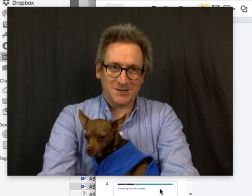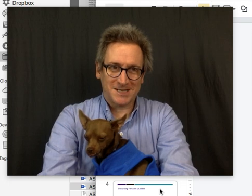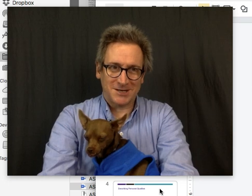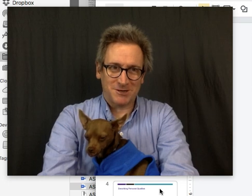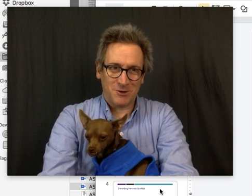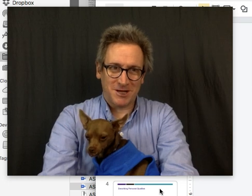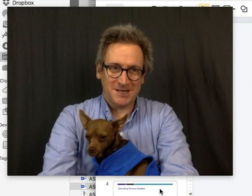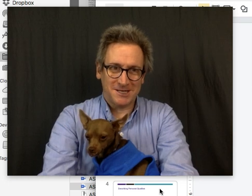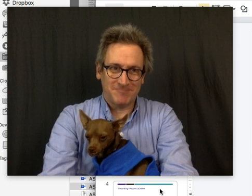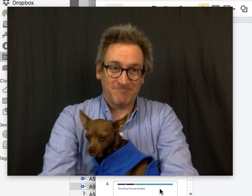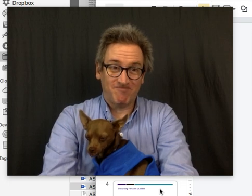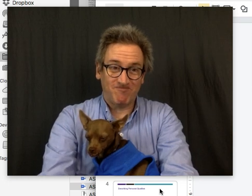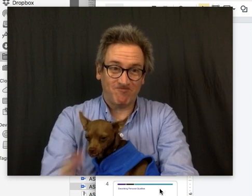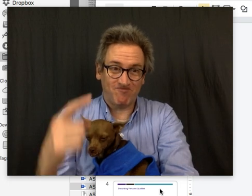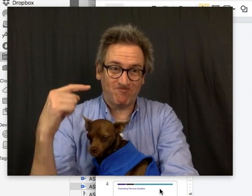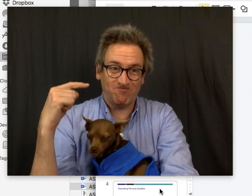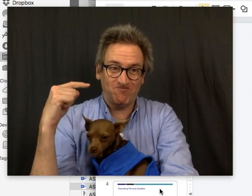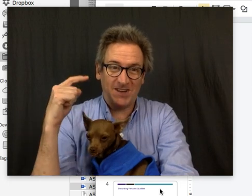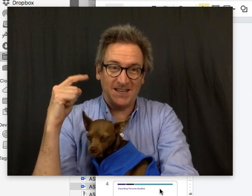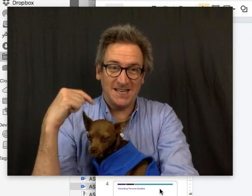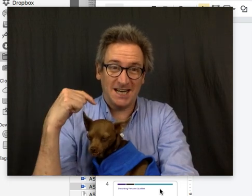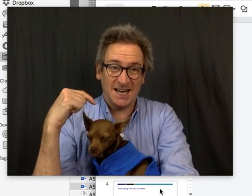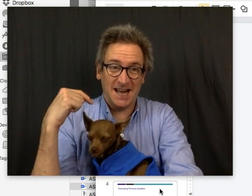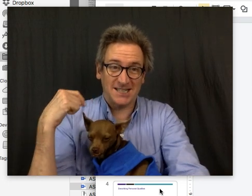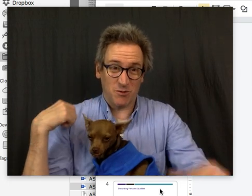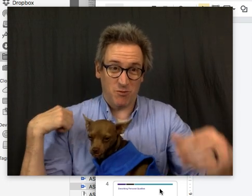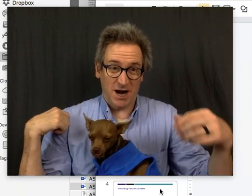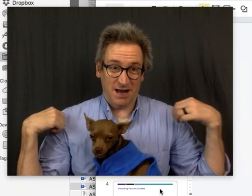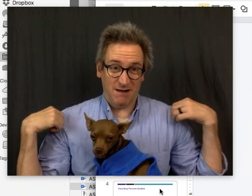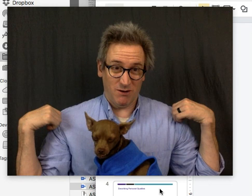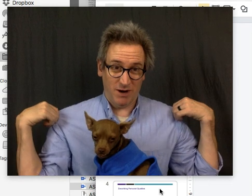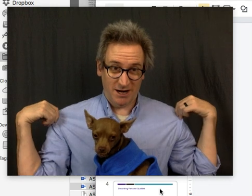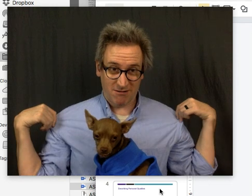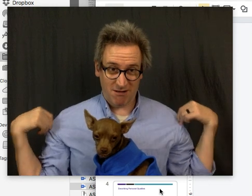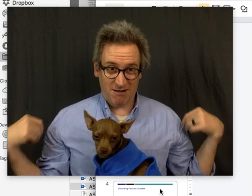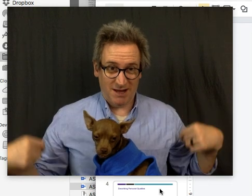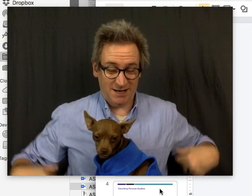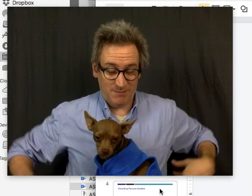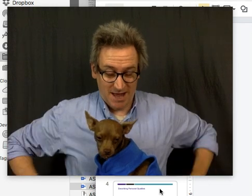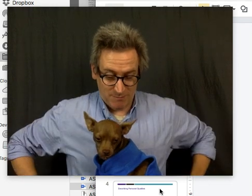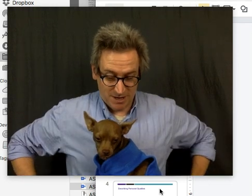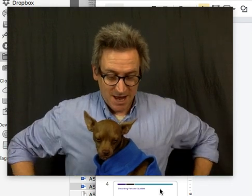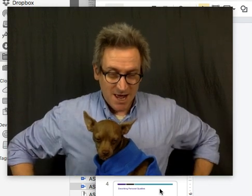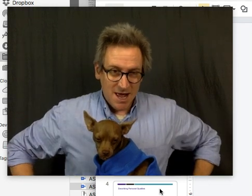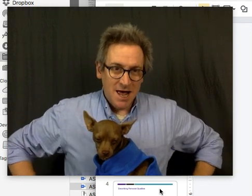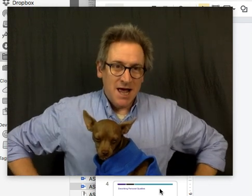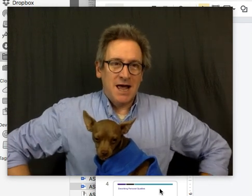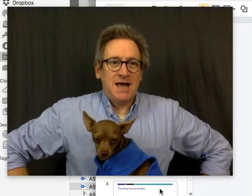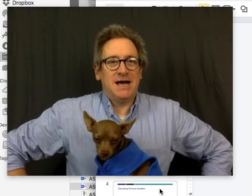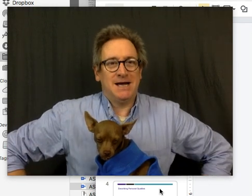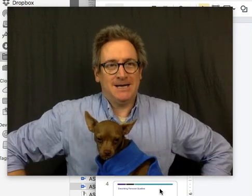Okay, I was all set to record this, and this little guy started whining about wanting to climb into my lap.